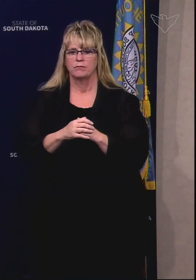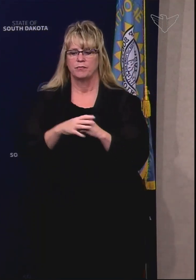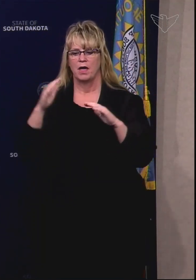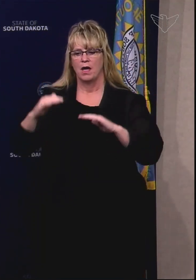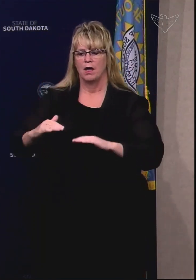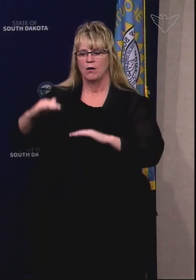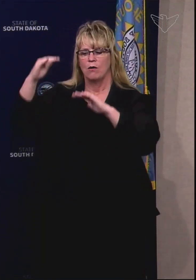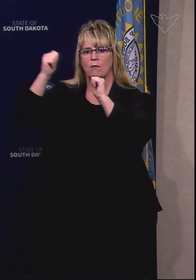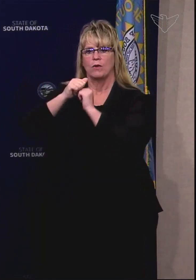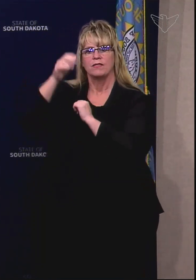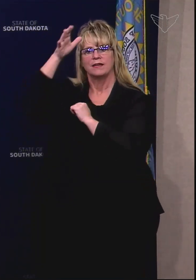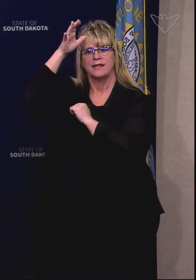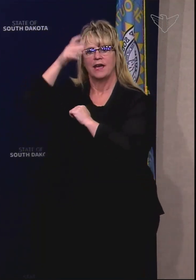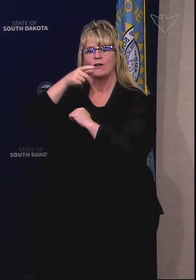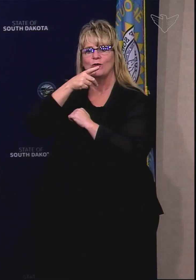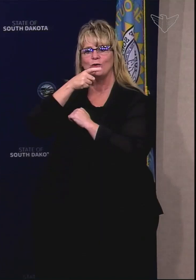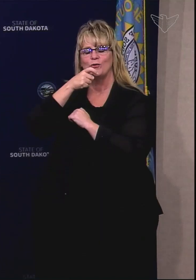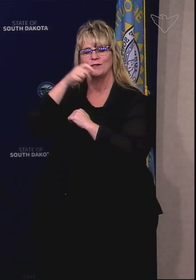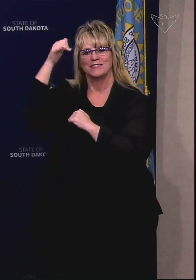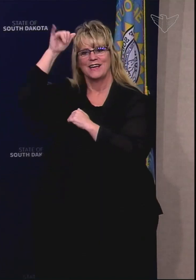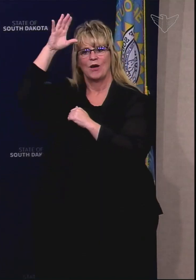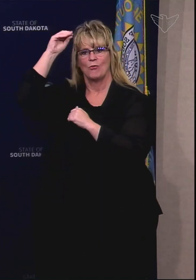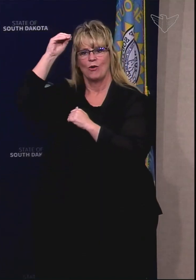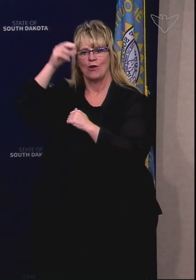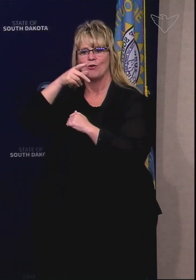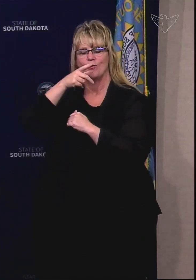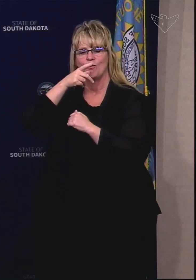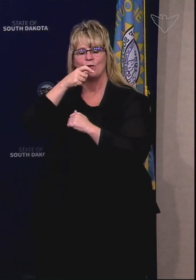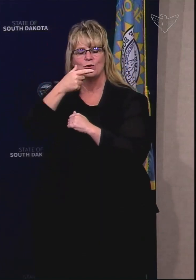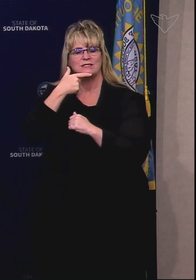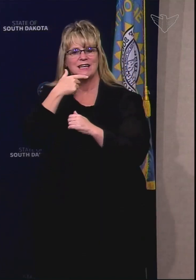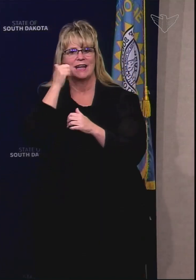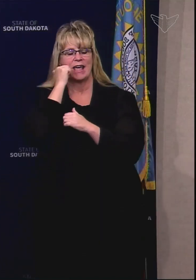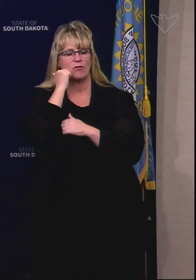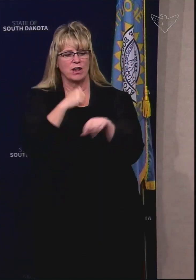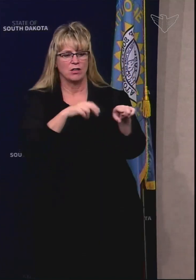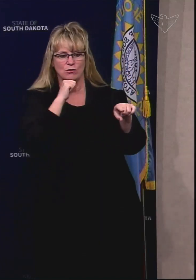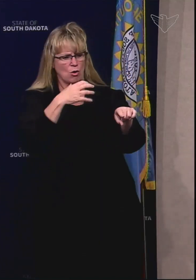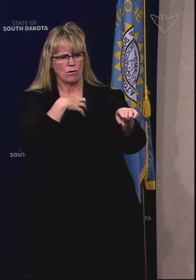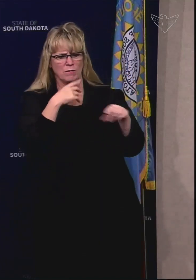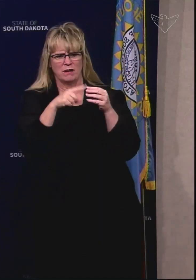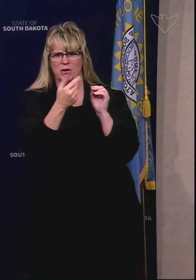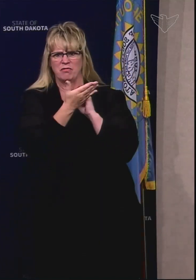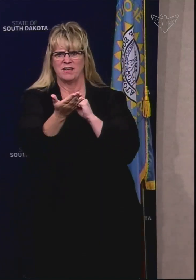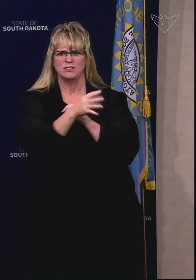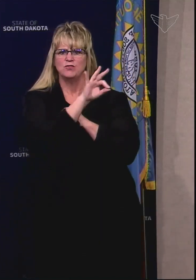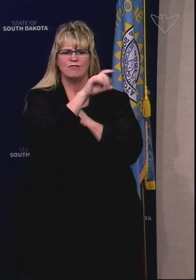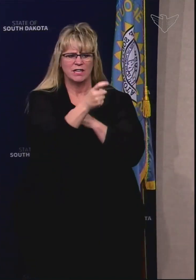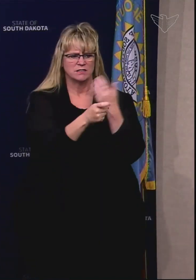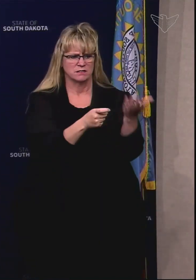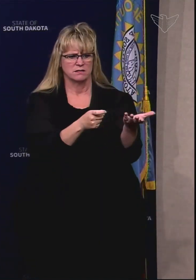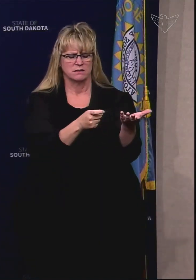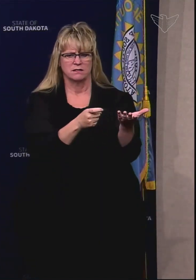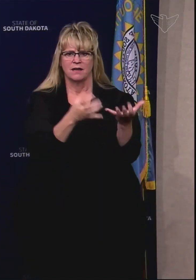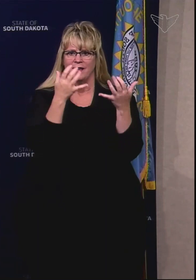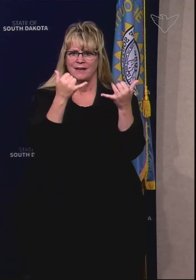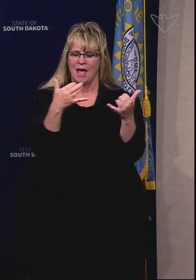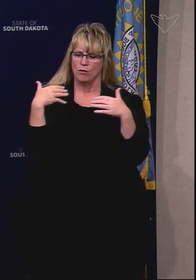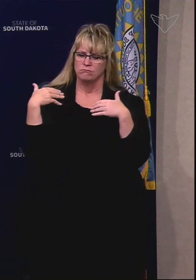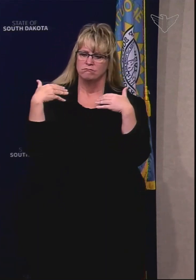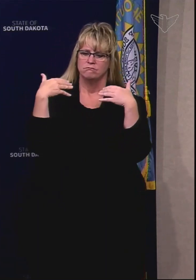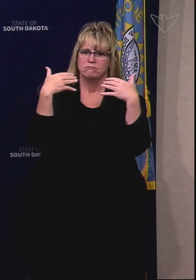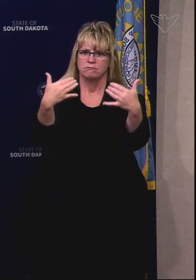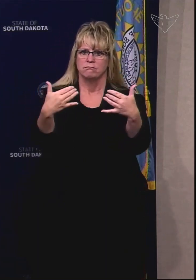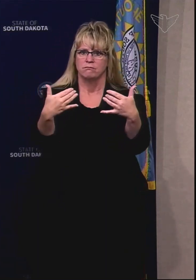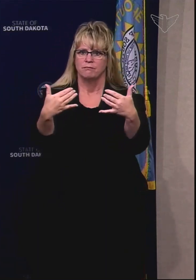was a cowboy who told us every single day, you don't complain about things, you fix them. Now, every step along the way throughout